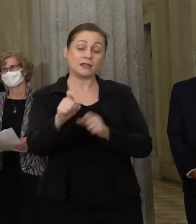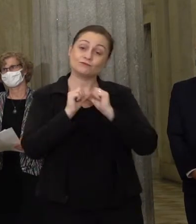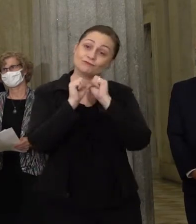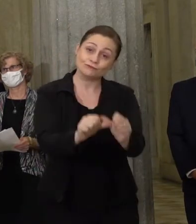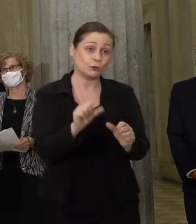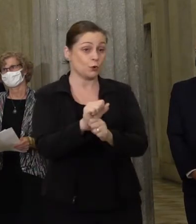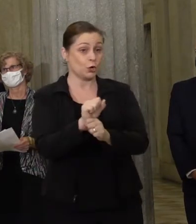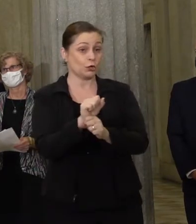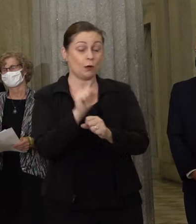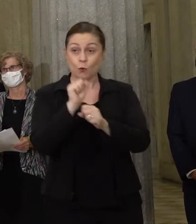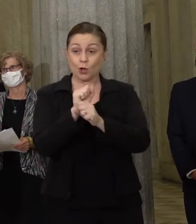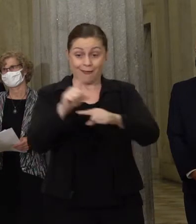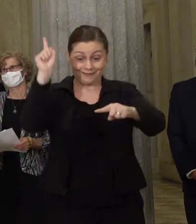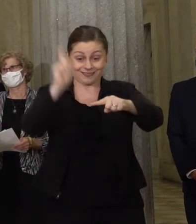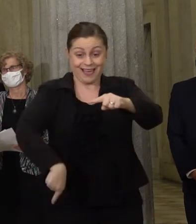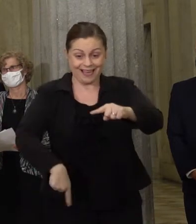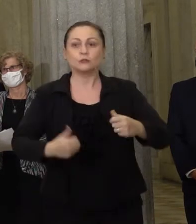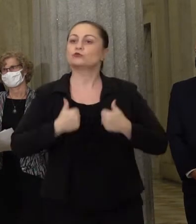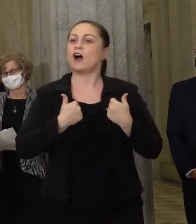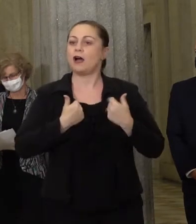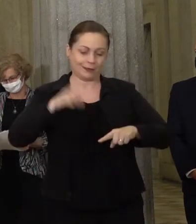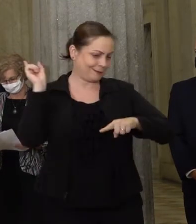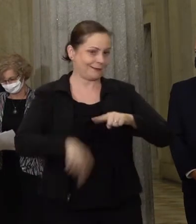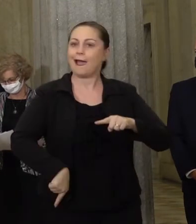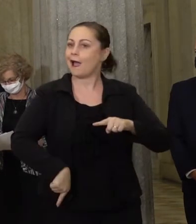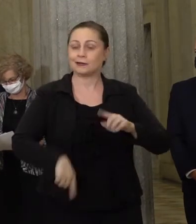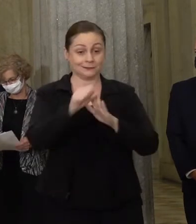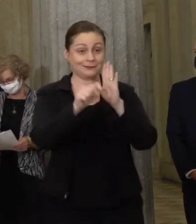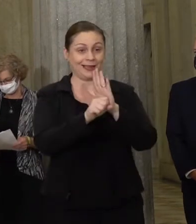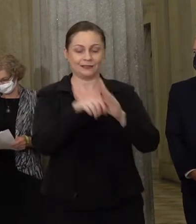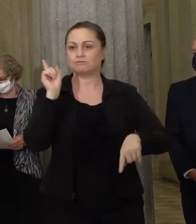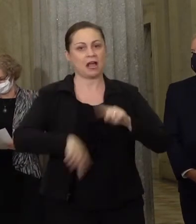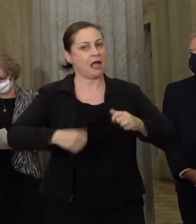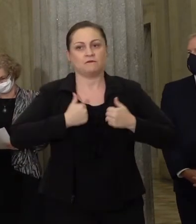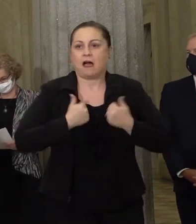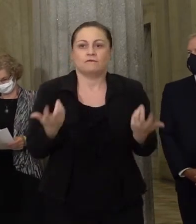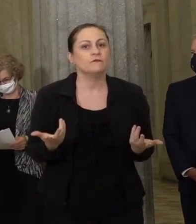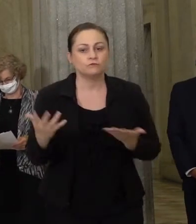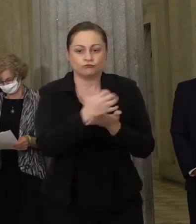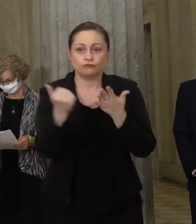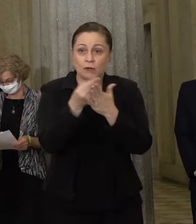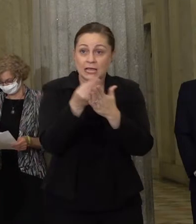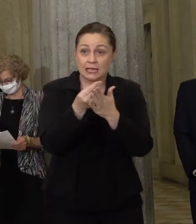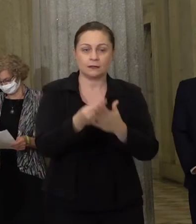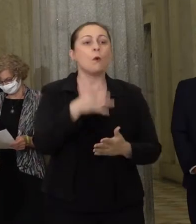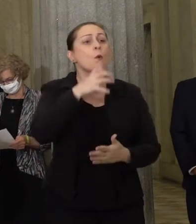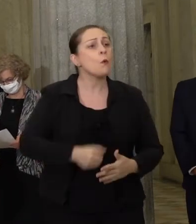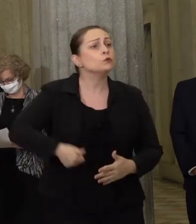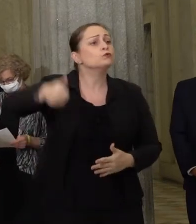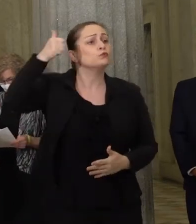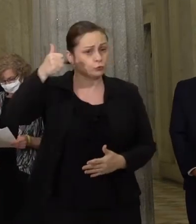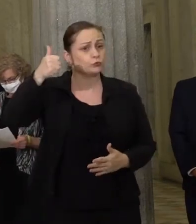we can't work, then we cannot survive as a prosperous state. Our elderly residents are particularly